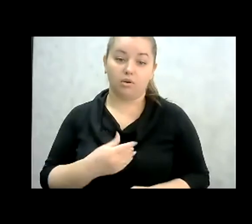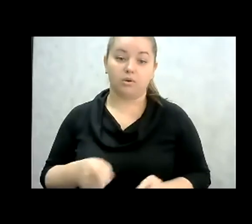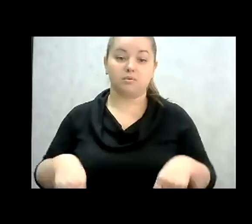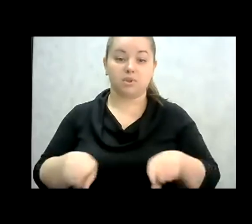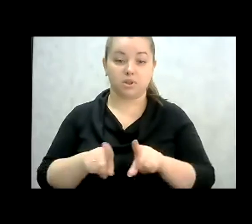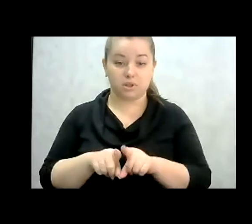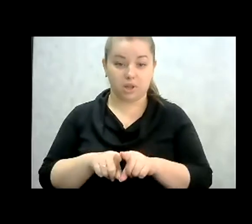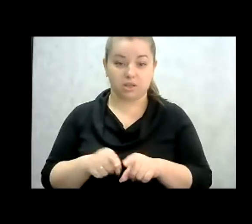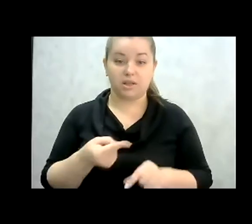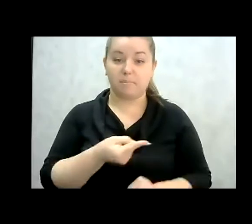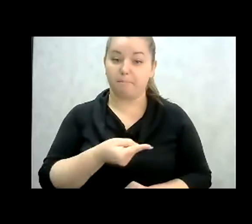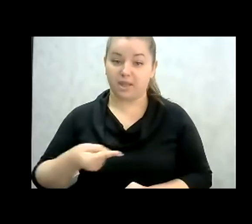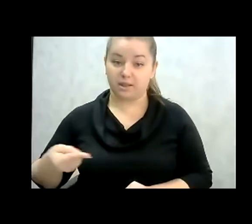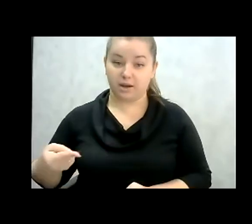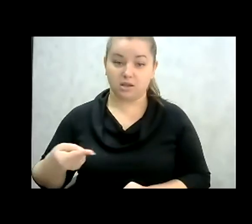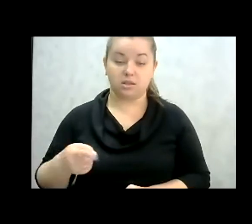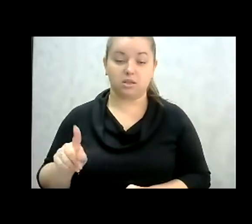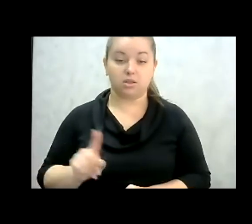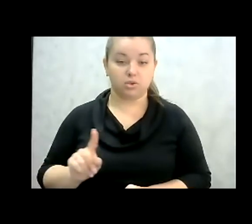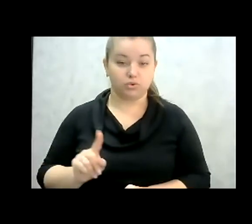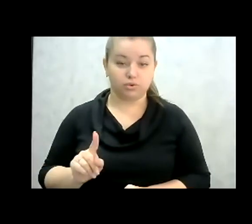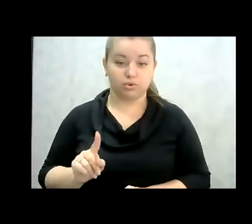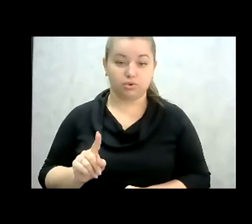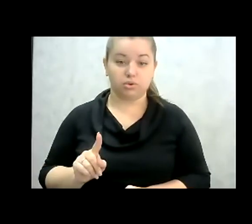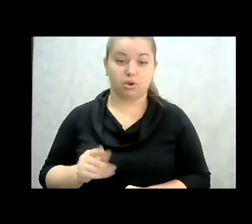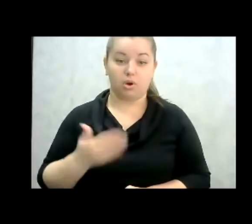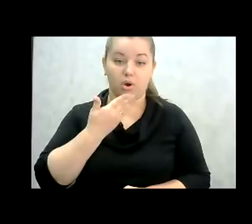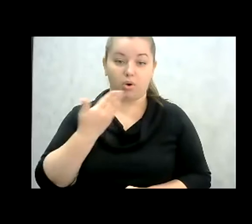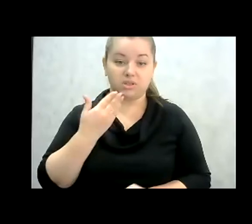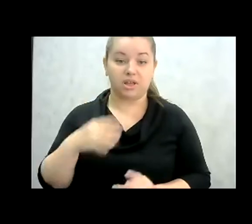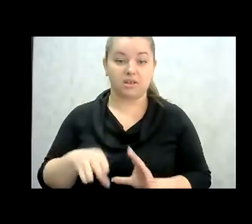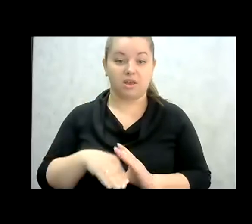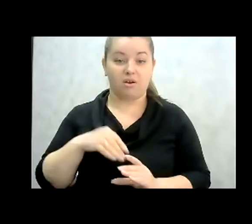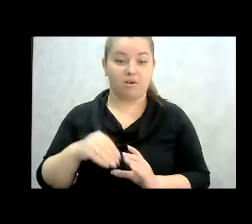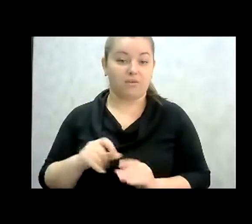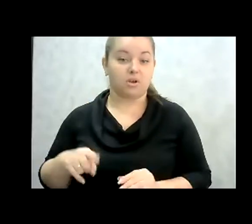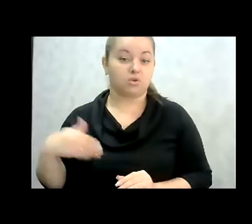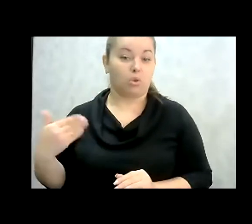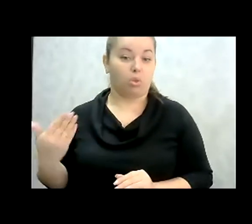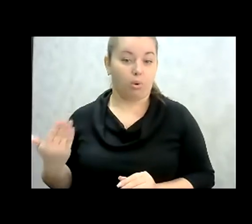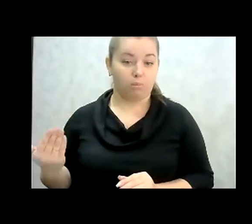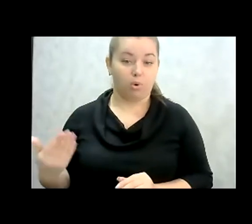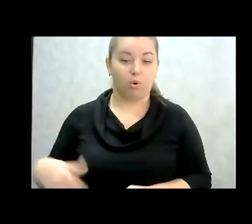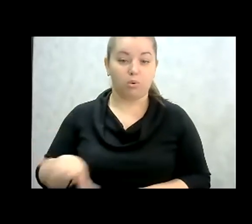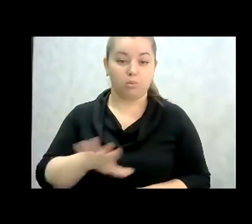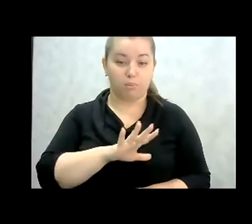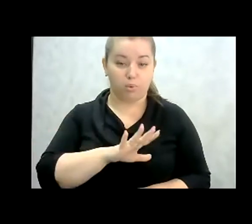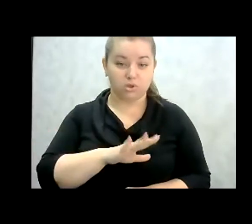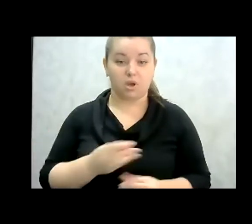unfolding in Ukraine. I also want to stress that the